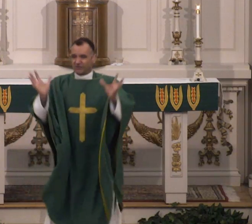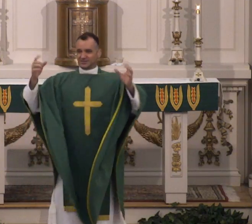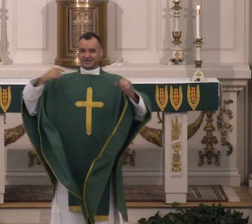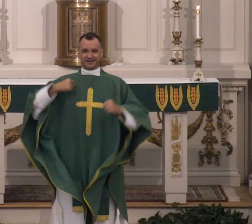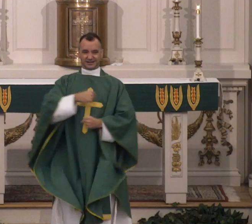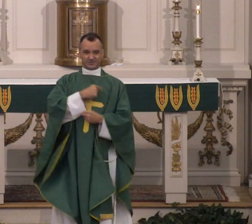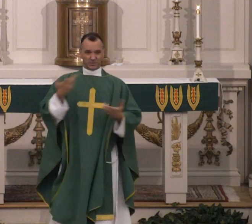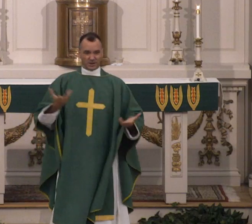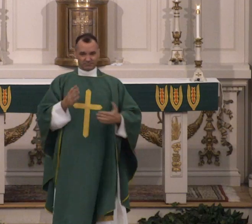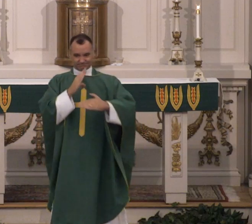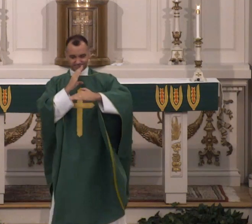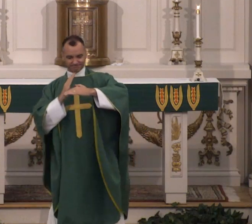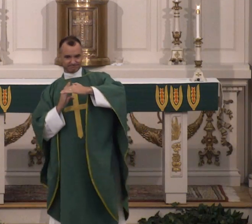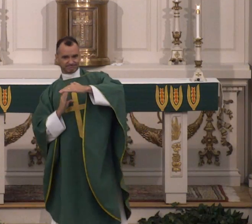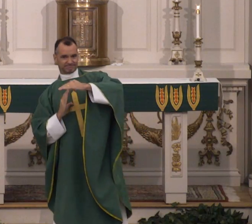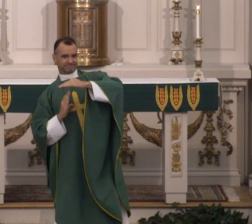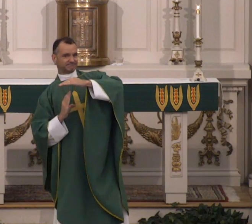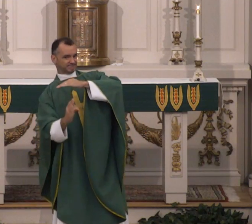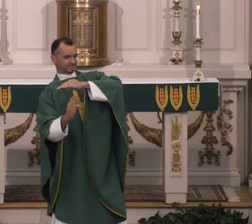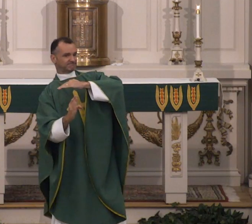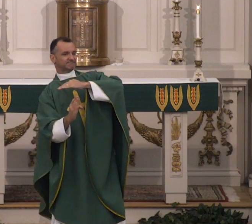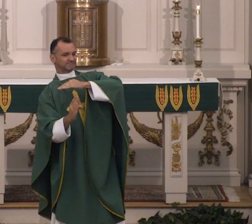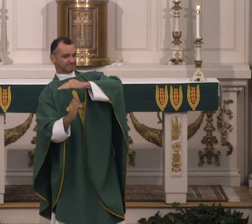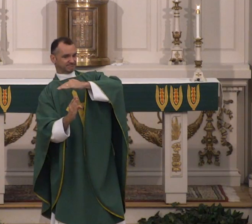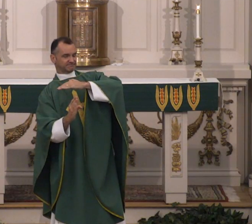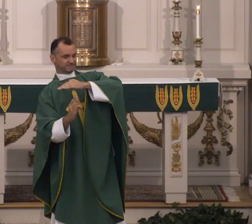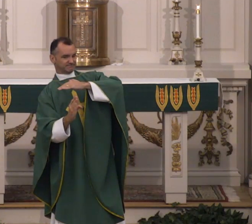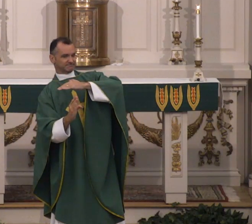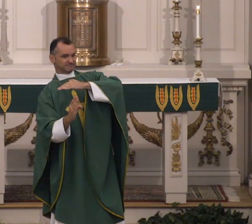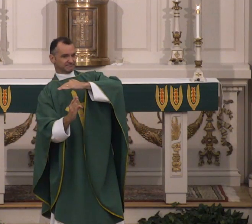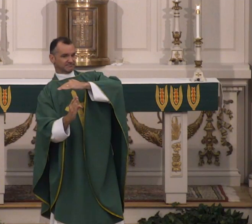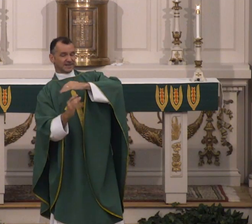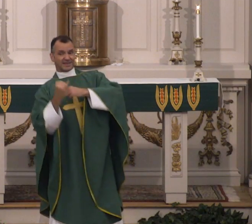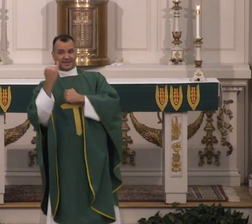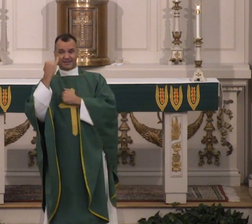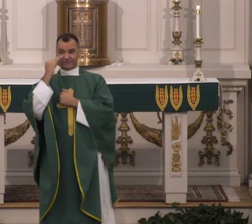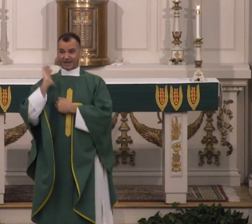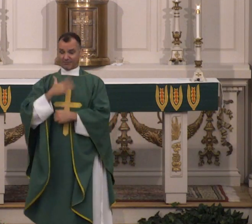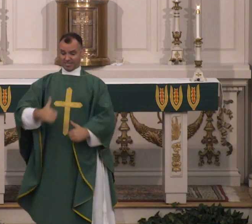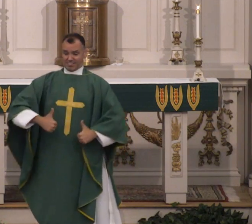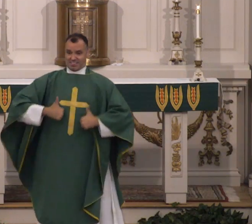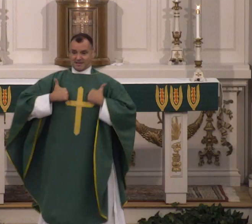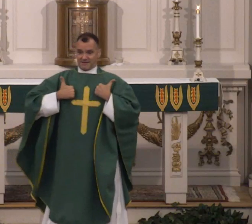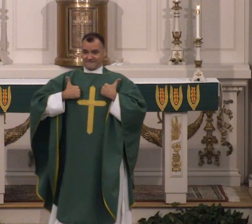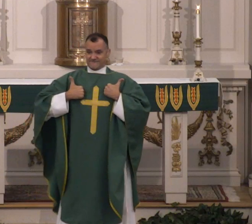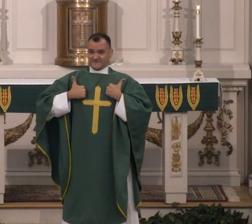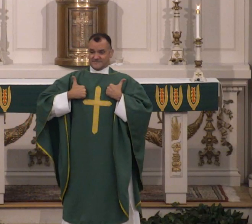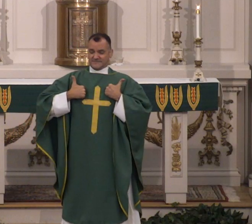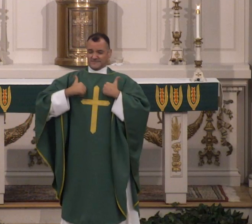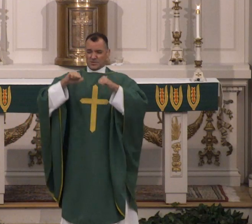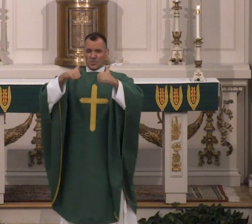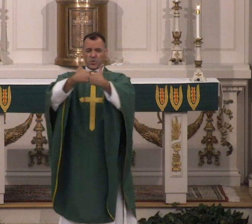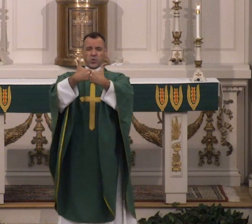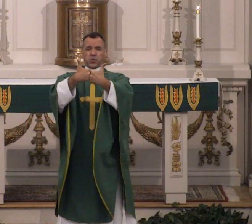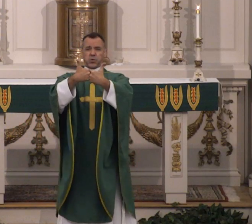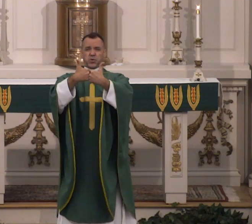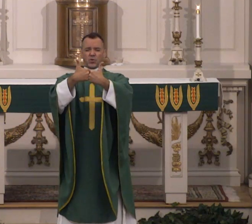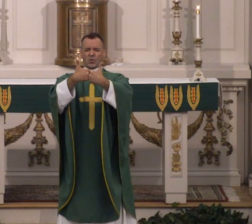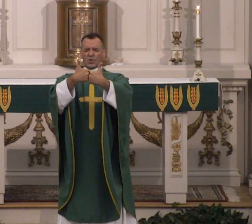angry, right? We need to humble ourselves so that we don't react in those